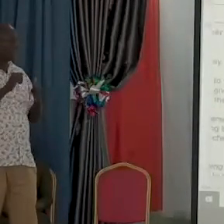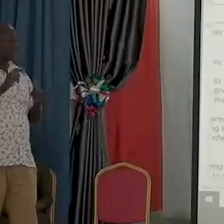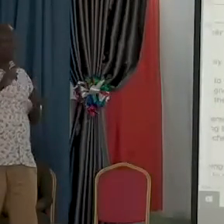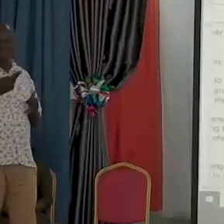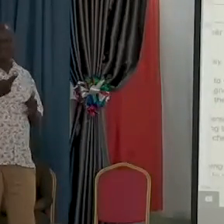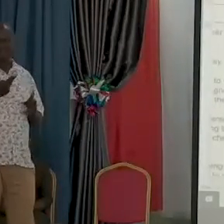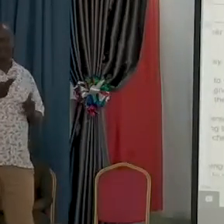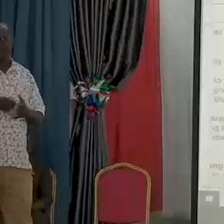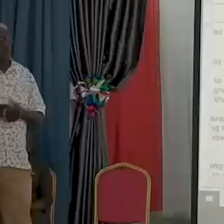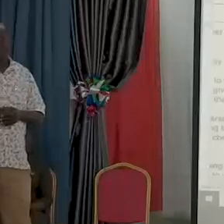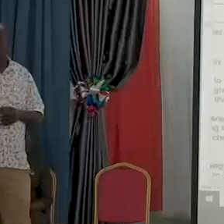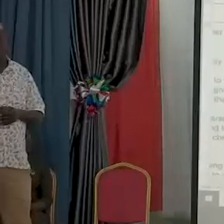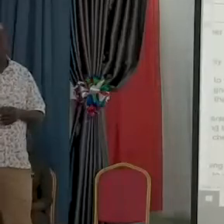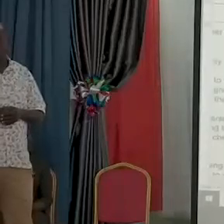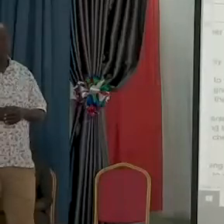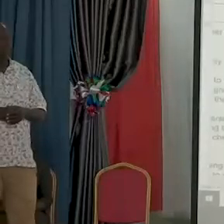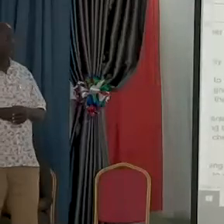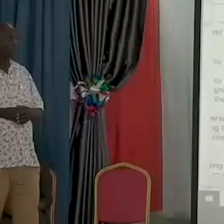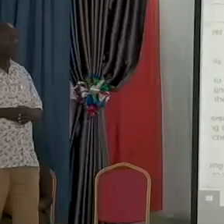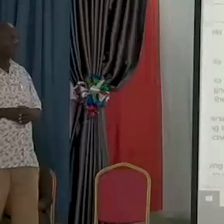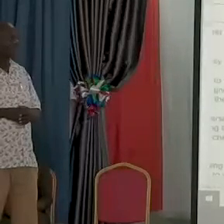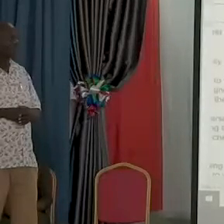about?